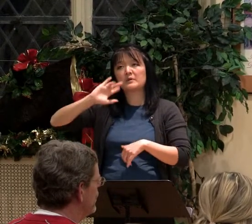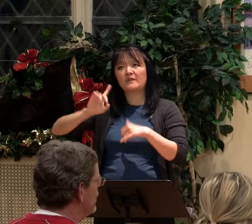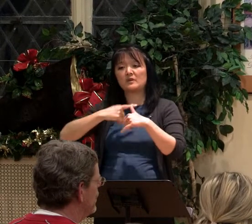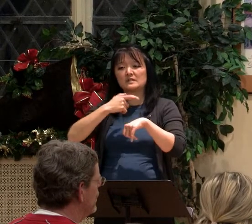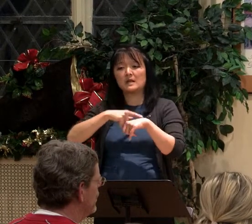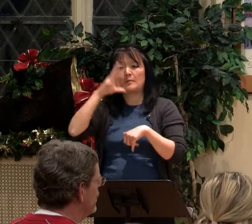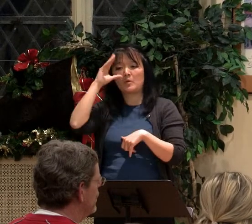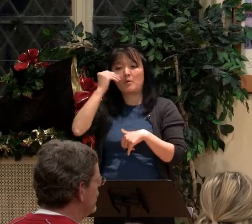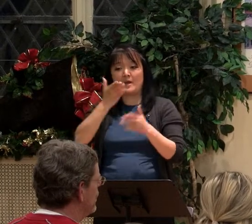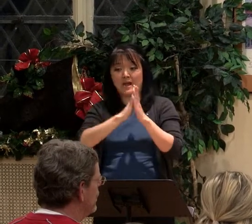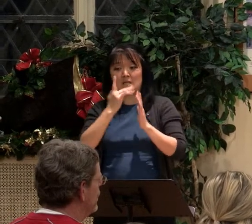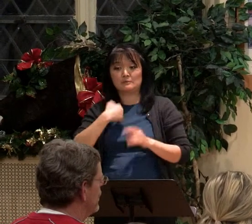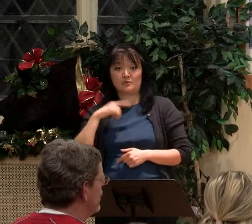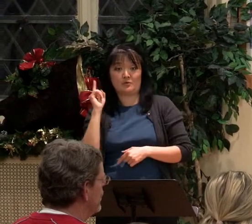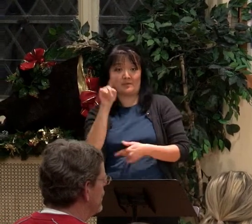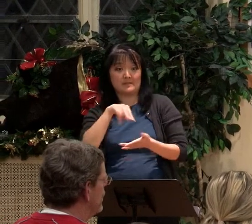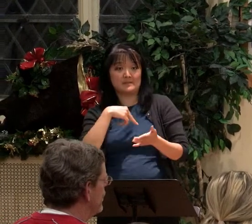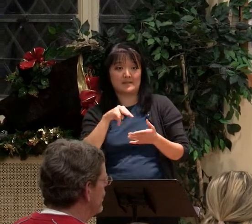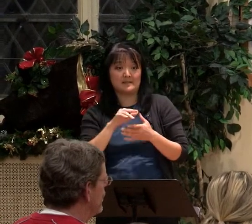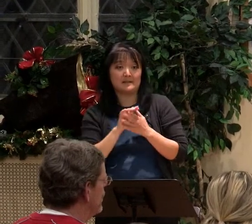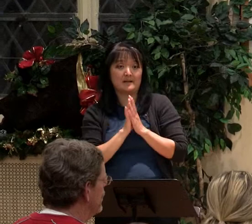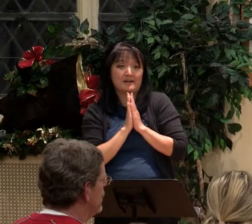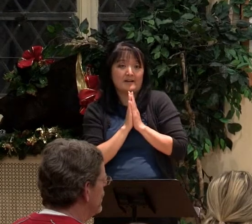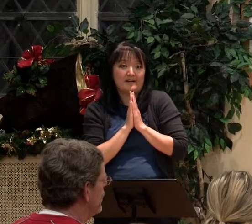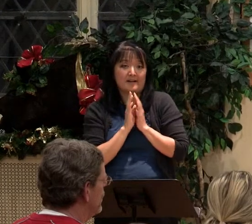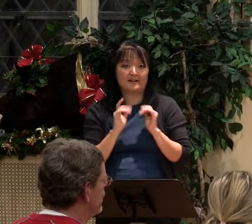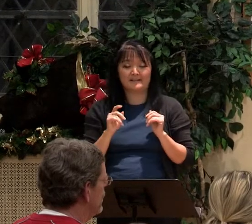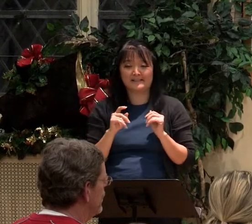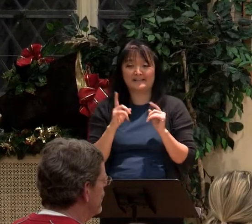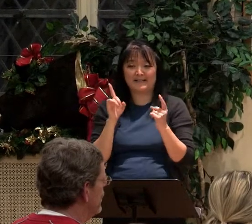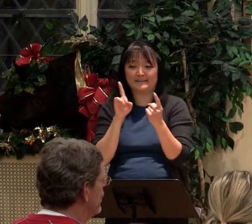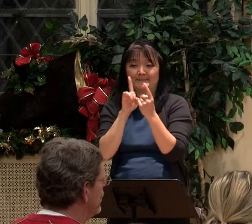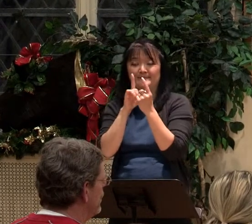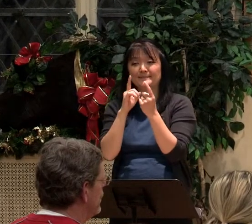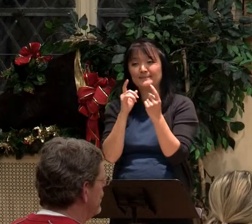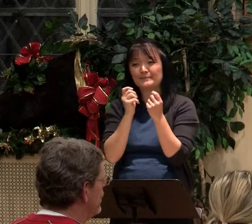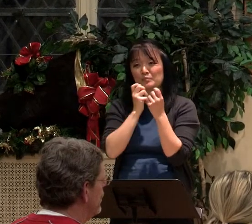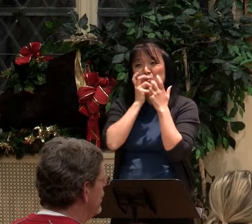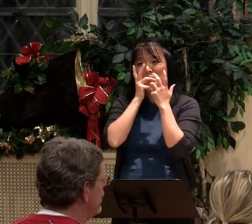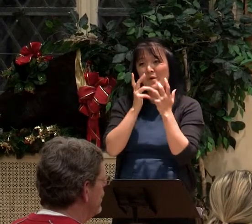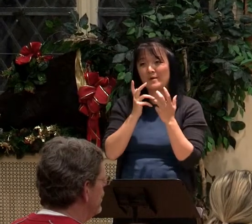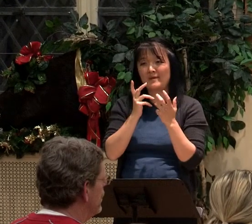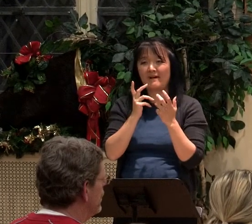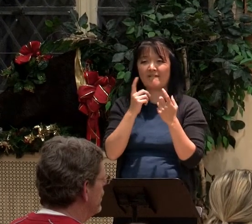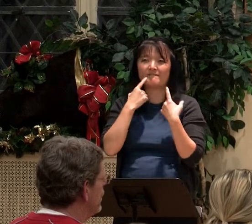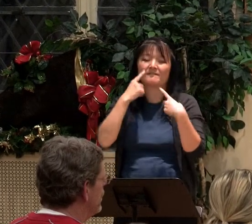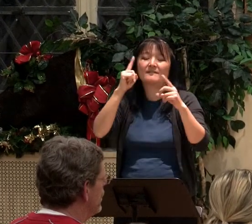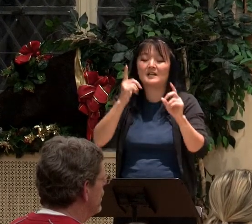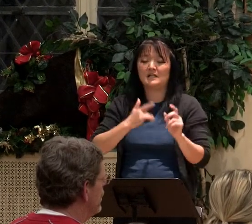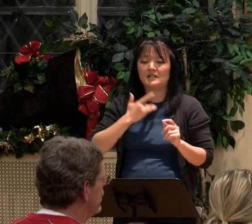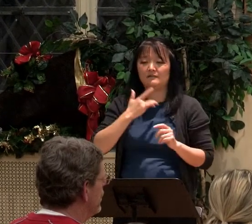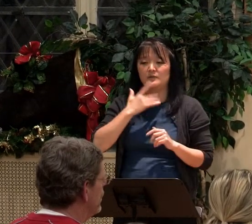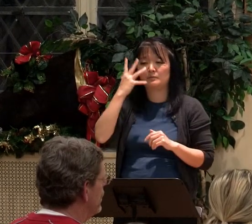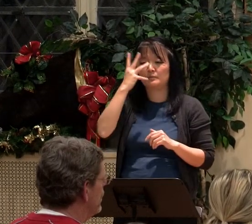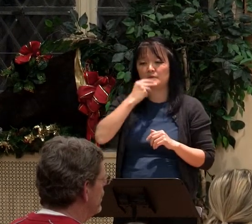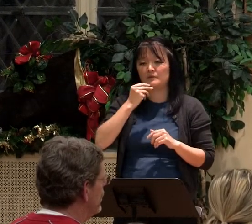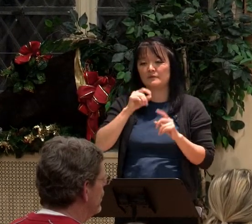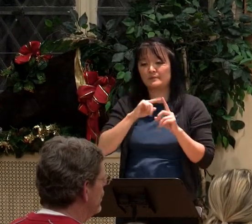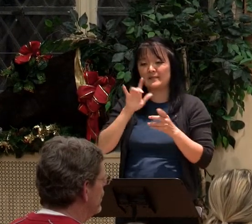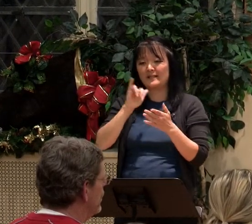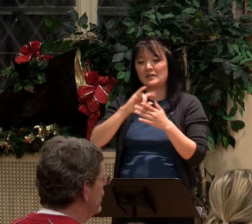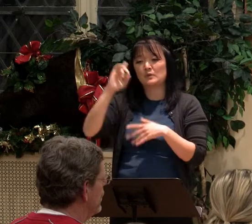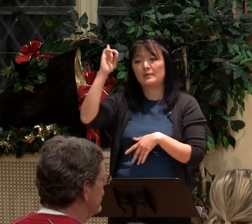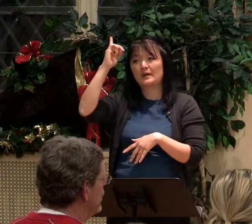asked me to dance, how my cheeks warmed as I met him on the dance floor, how I finally felt beautiful. But that's where my